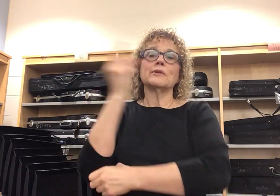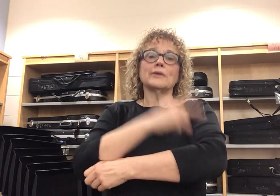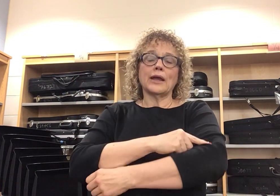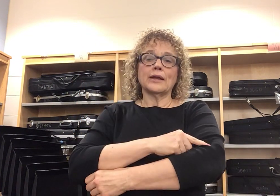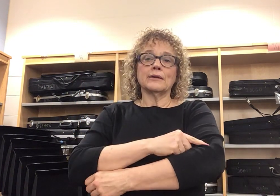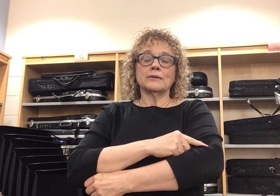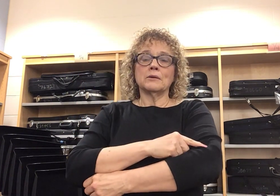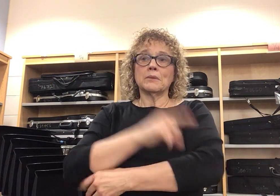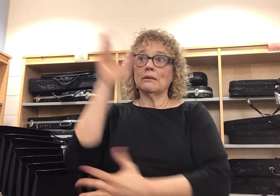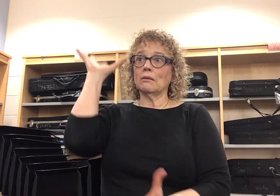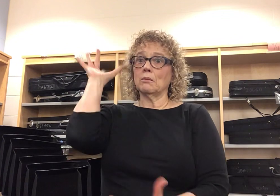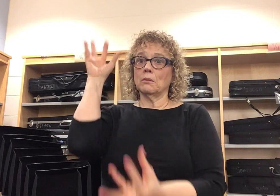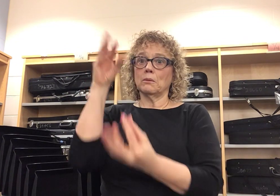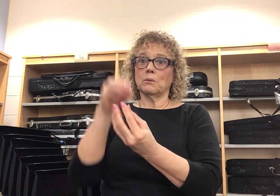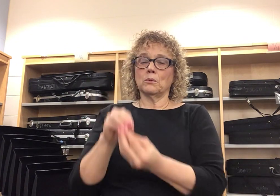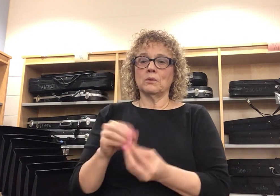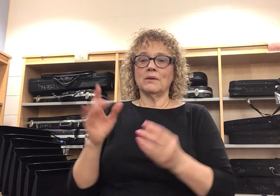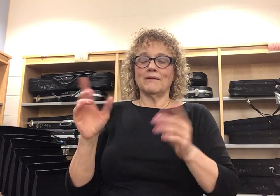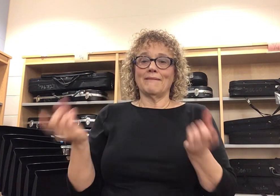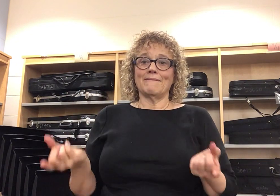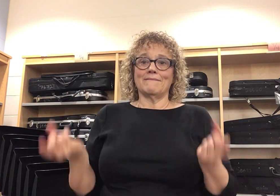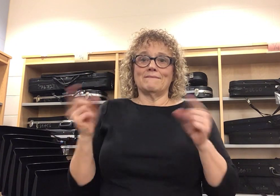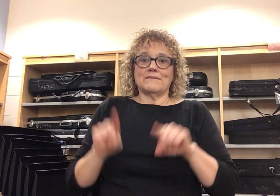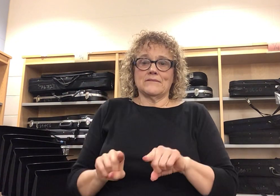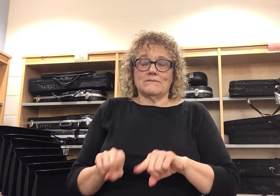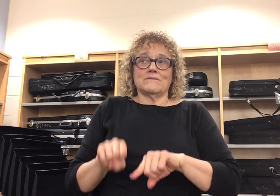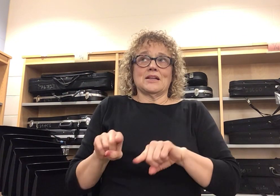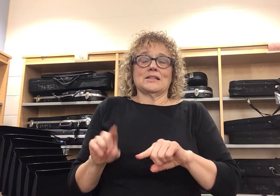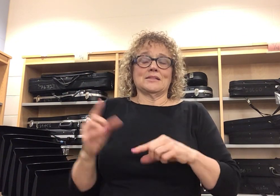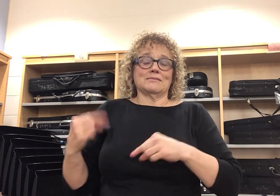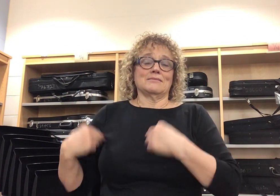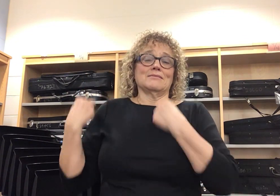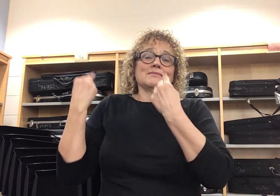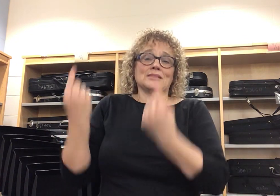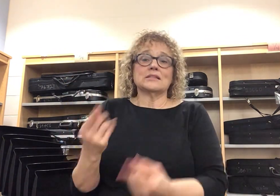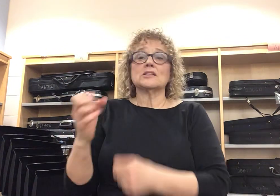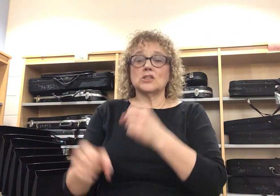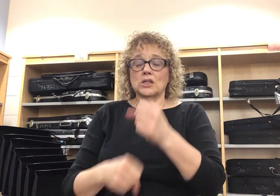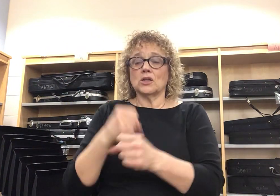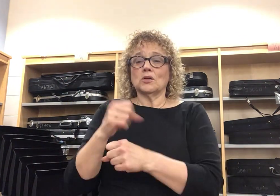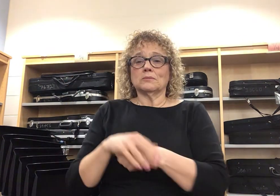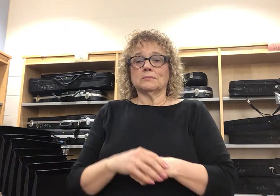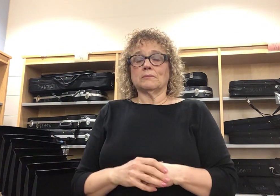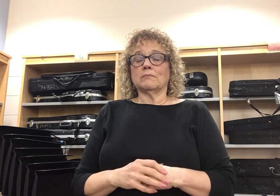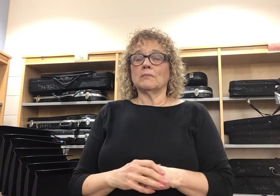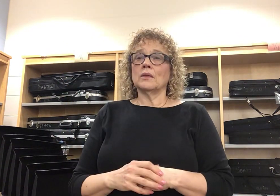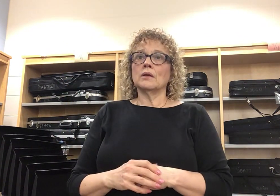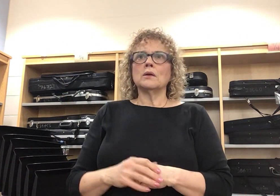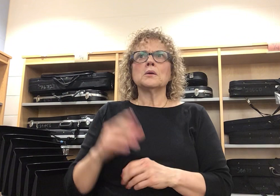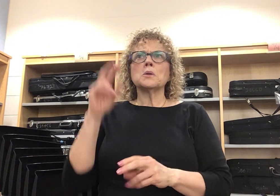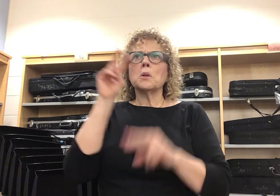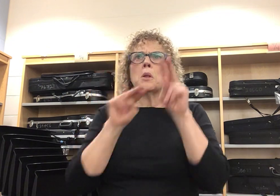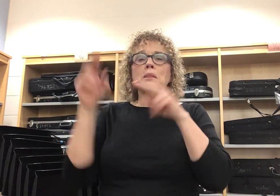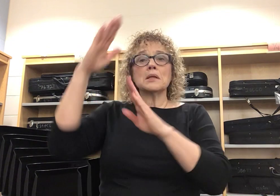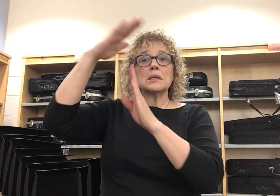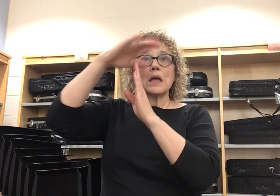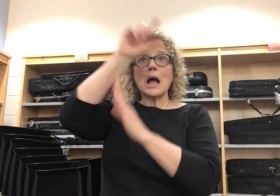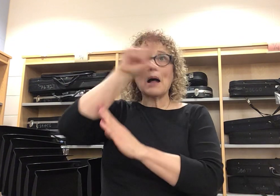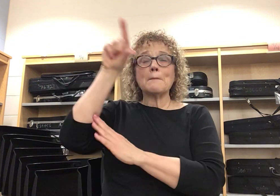work, okay? And then you'll also see a couple of pictures at the top. For photos in your